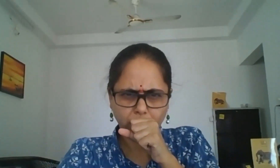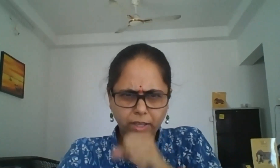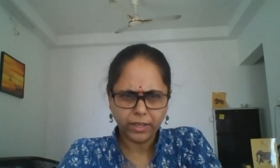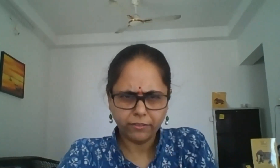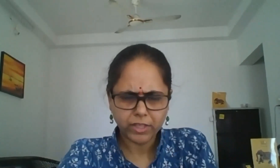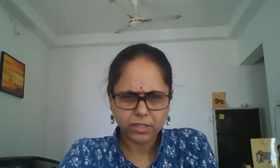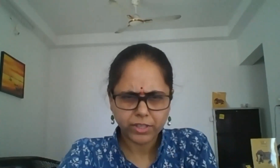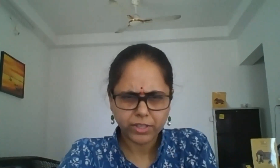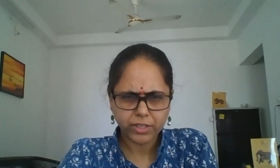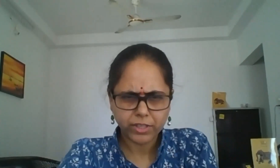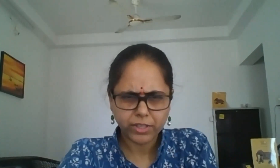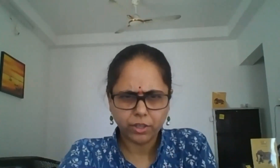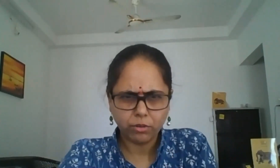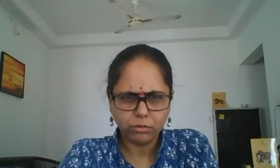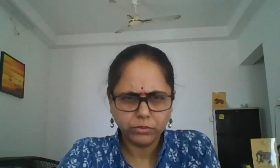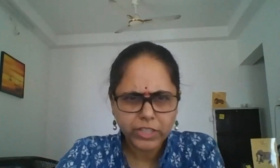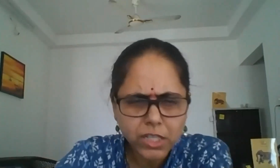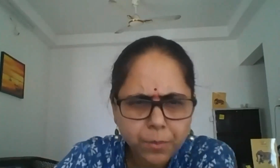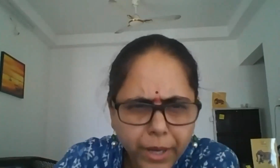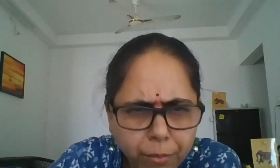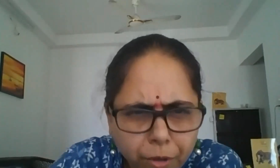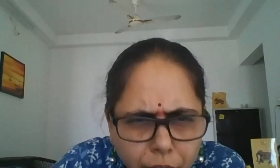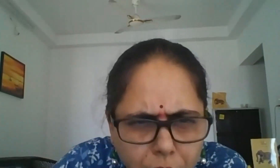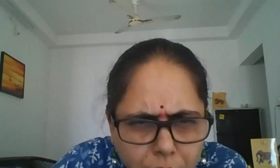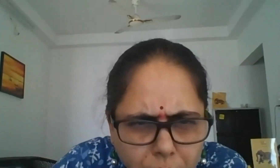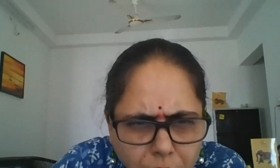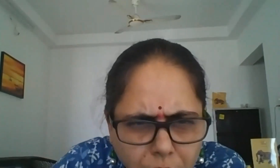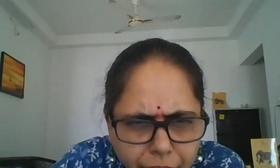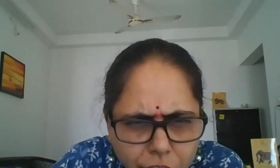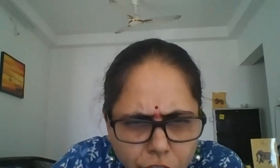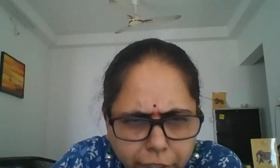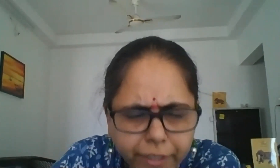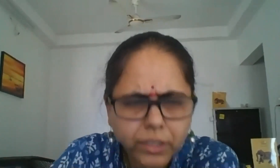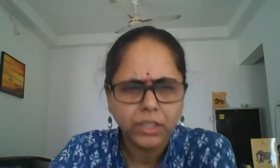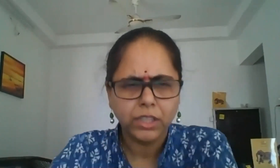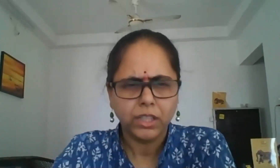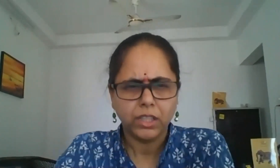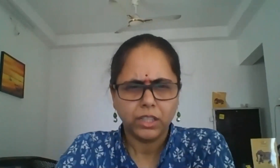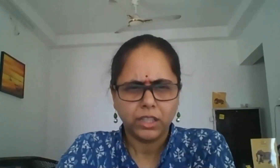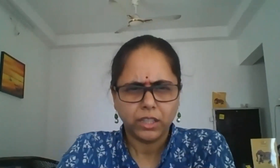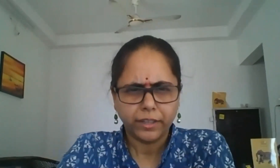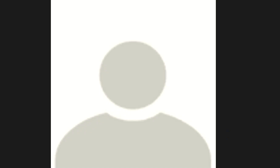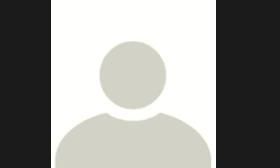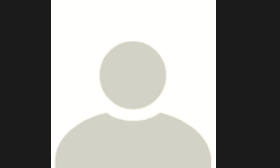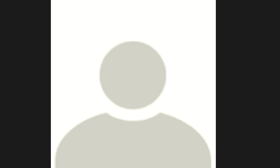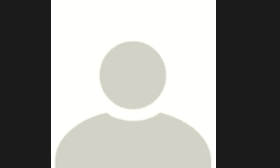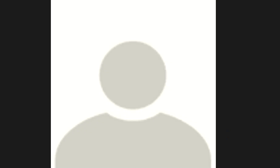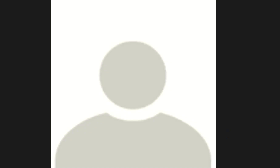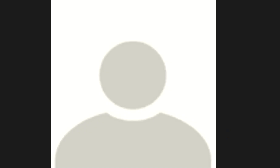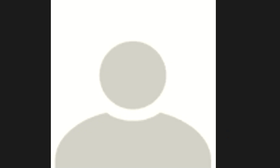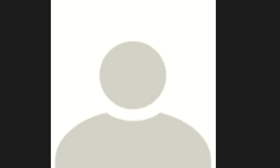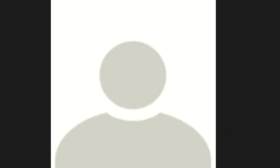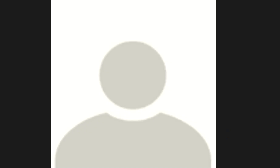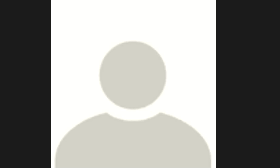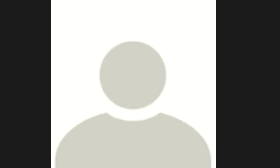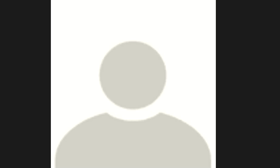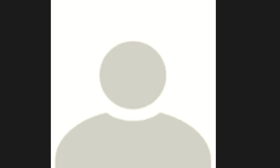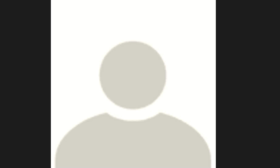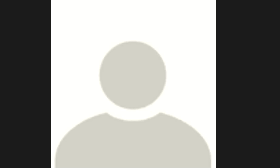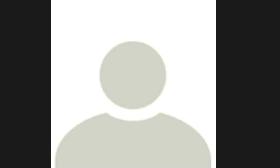Okay, where's the video? We just played before everyone joined. You can count till 10 and the video will be on.